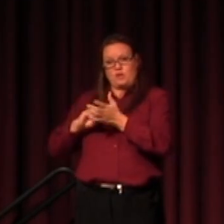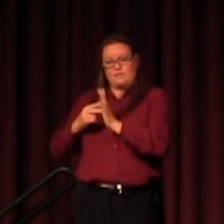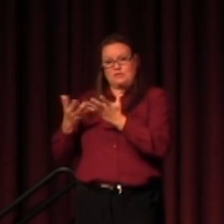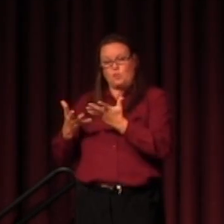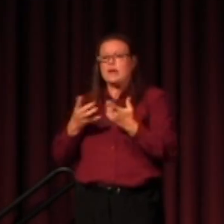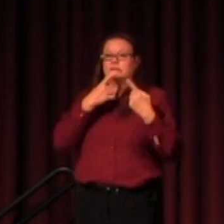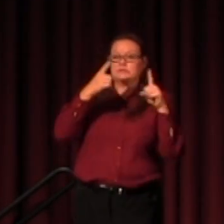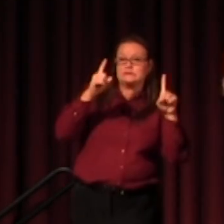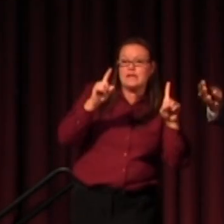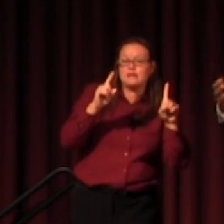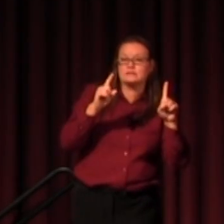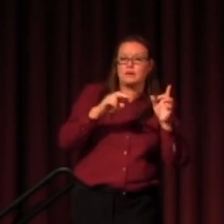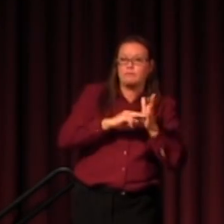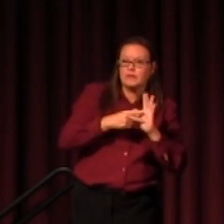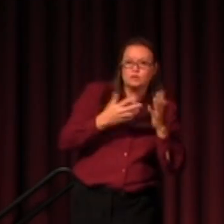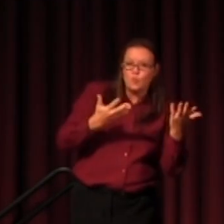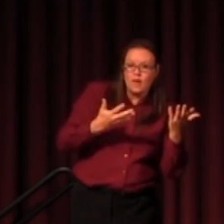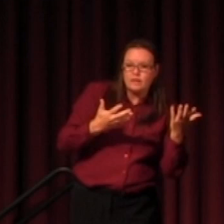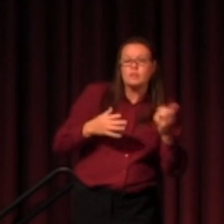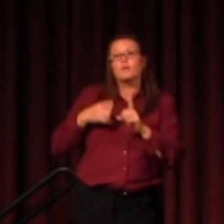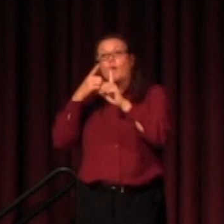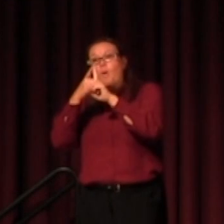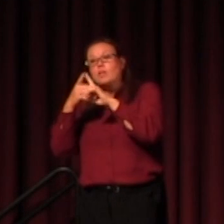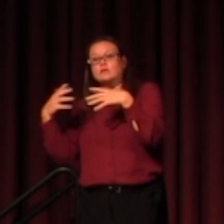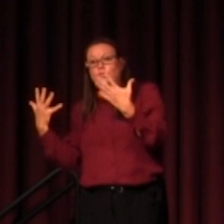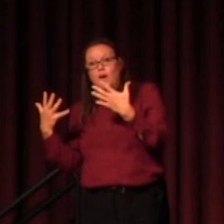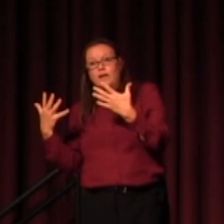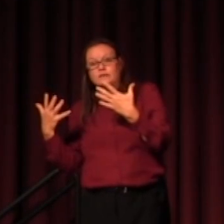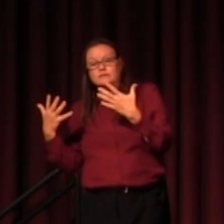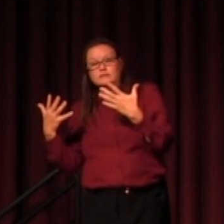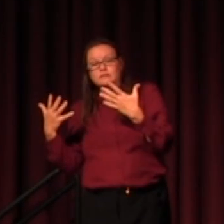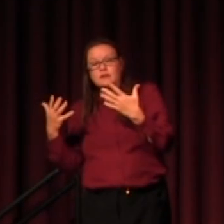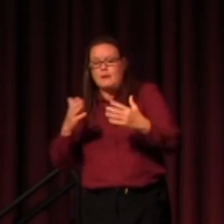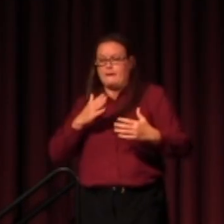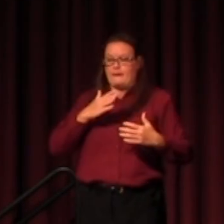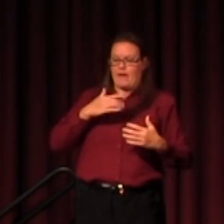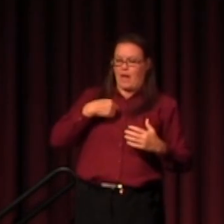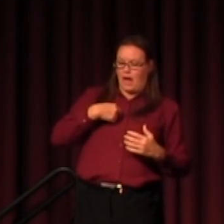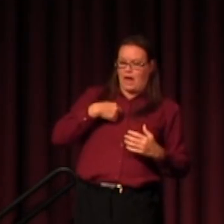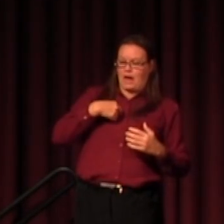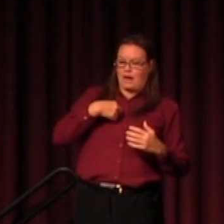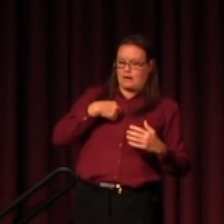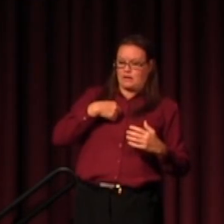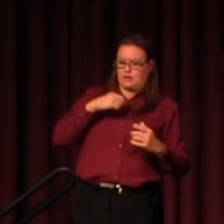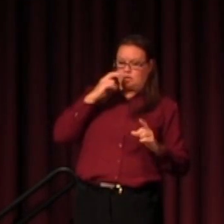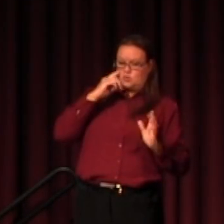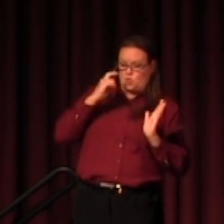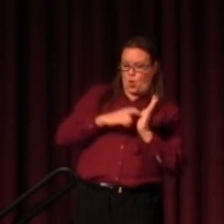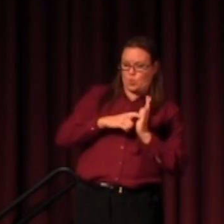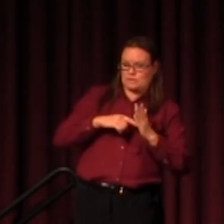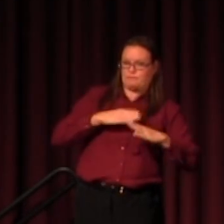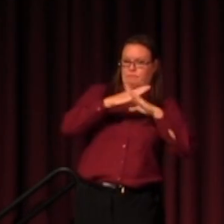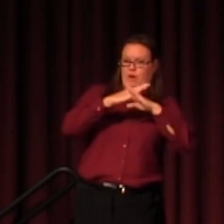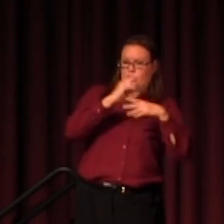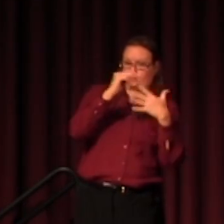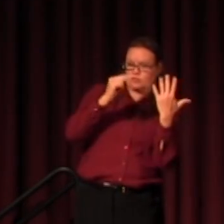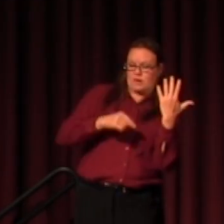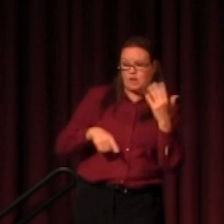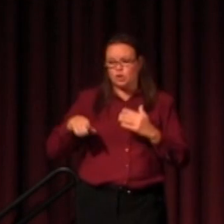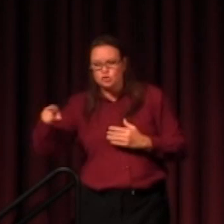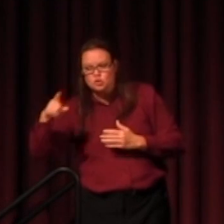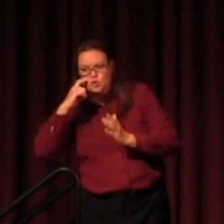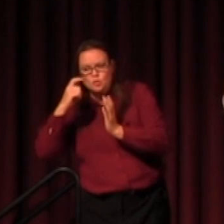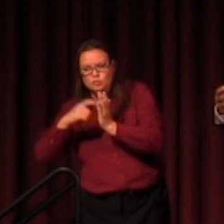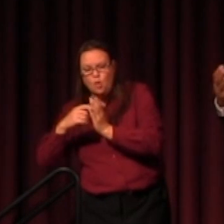success? What are the barriers that you see that I may not see? Here are things that I see that you may not see. That's the work. Once you sort those things out,